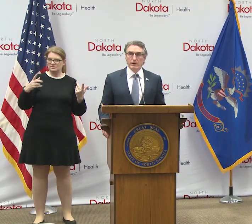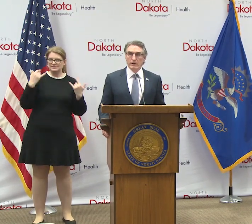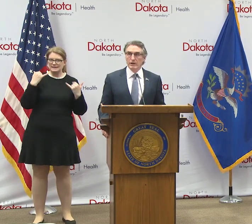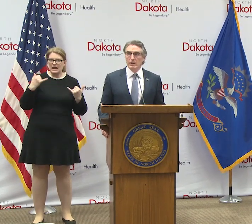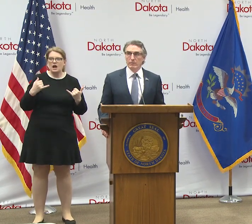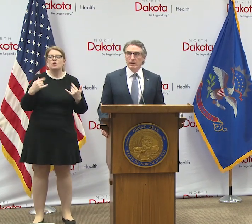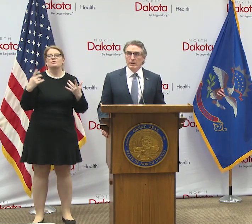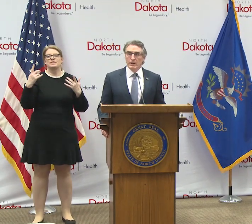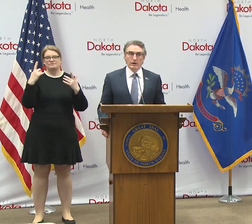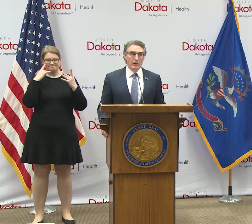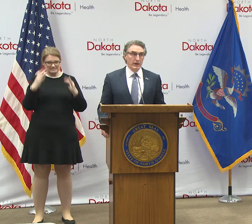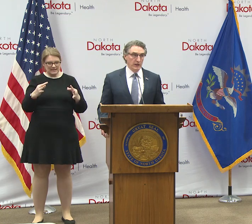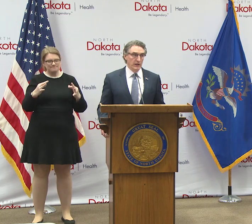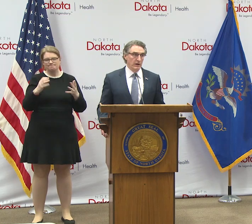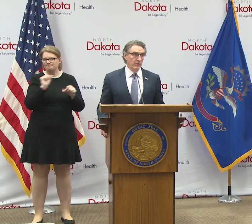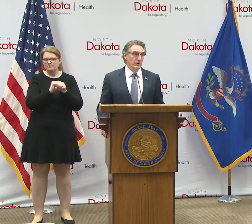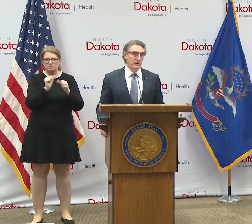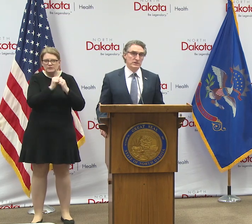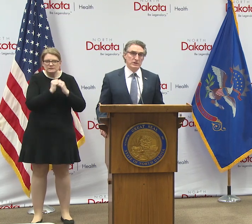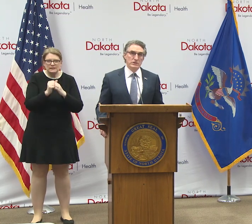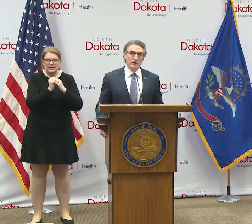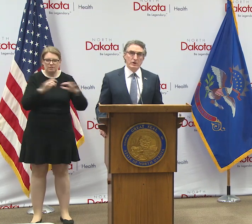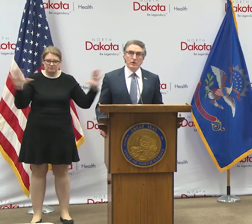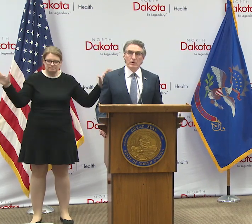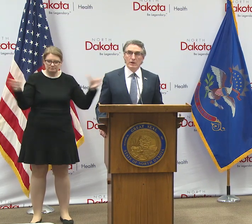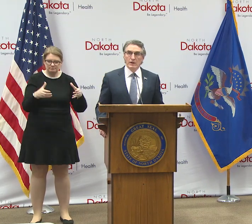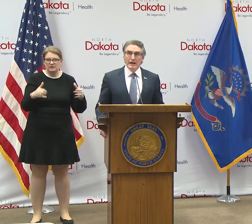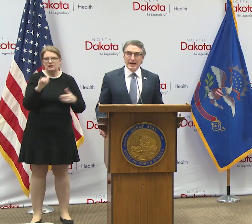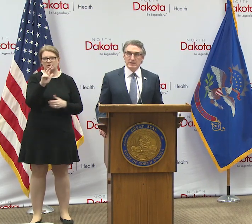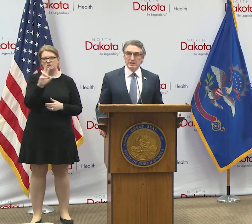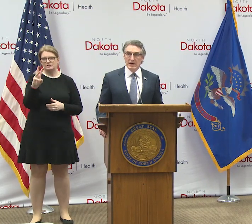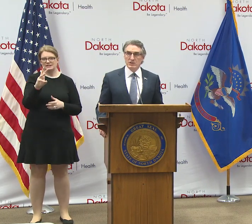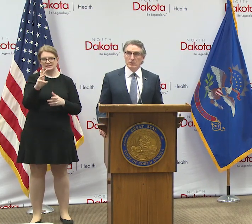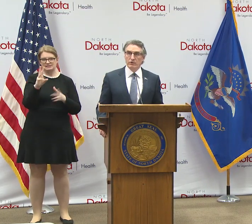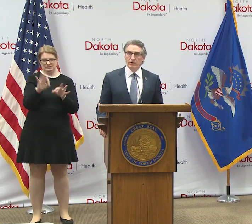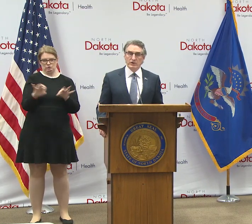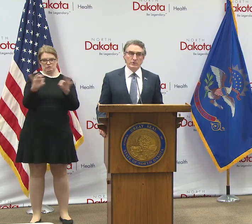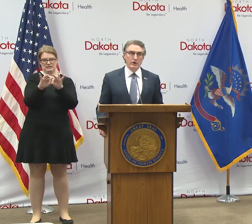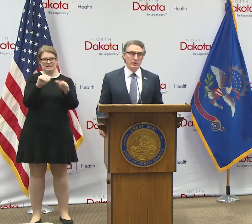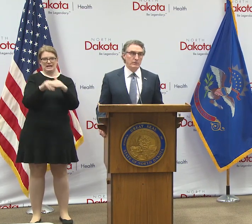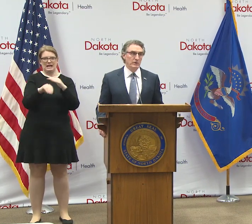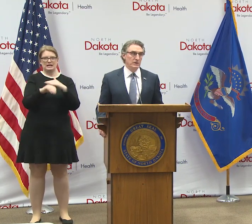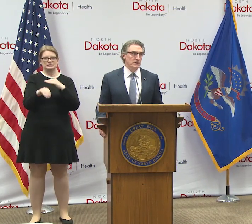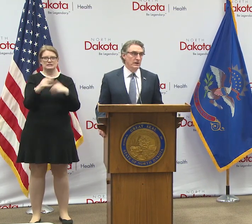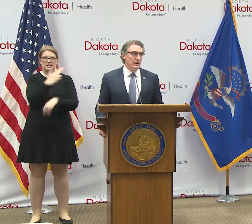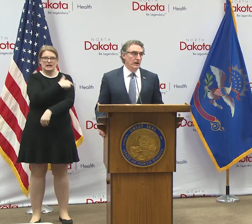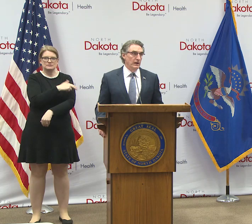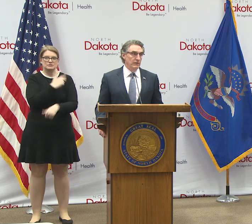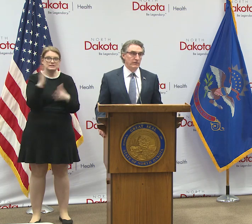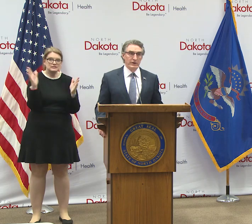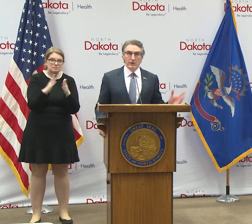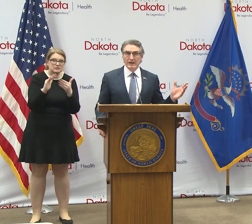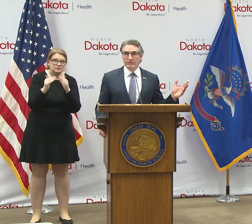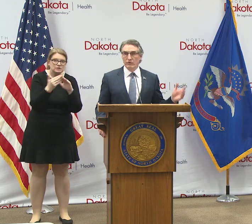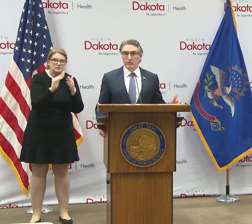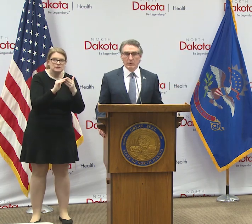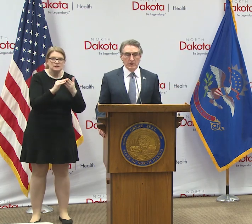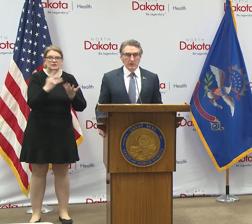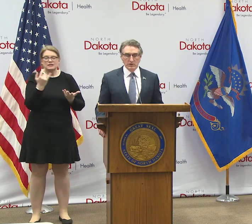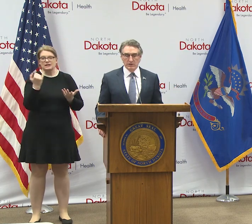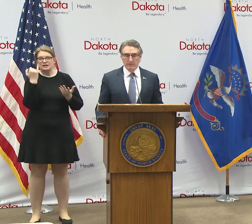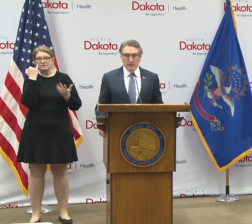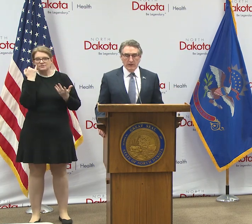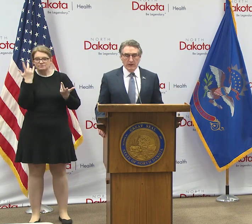ready to prepare and help, like again, our 36 critical access hospitals in our smaller communities. Even if they don't have a